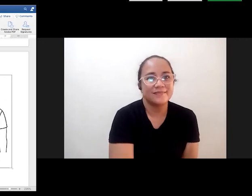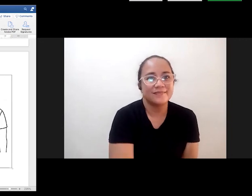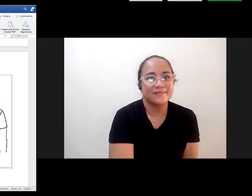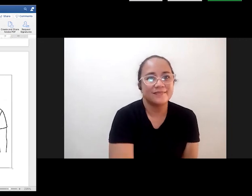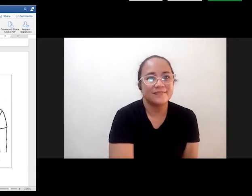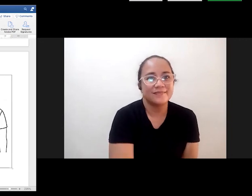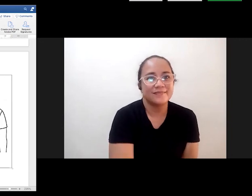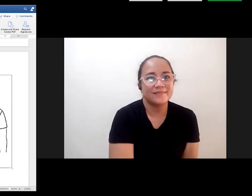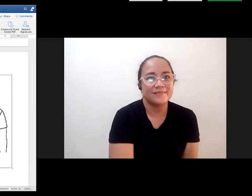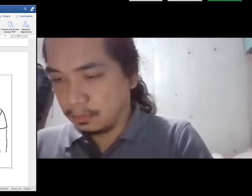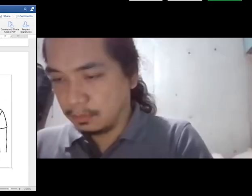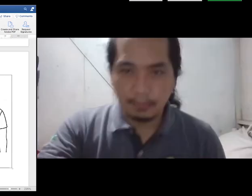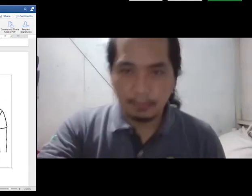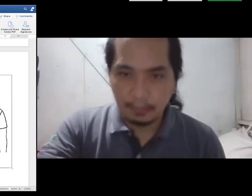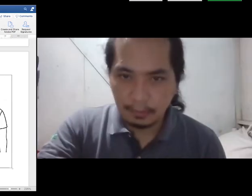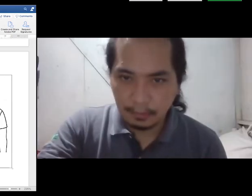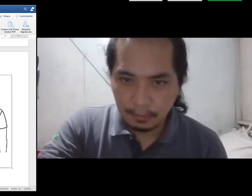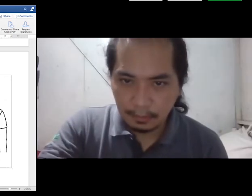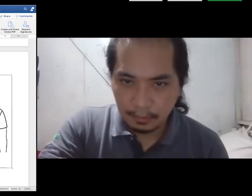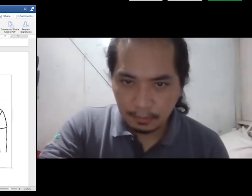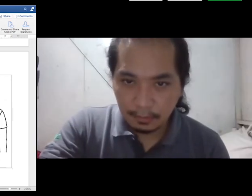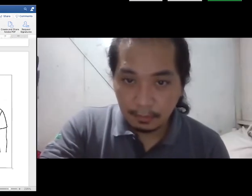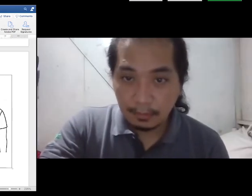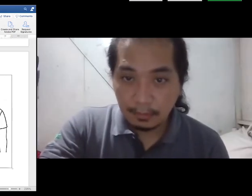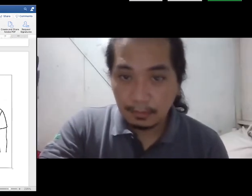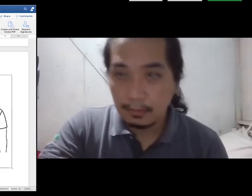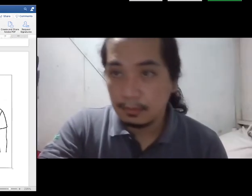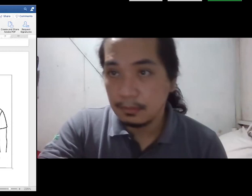Deep comment Mhm.